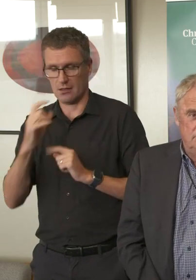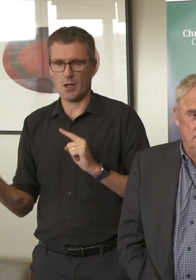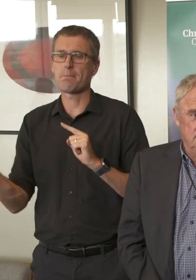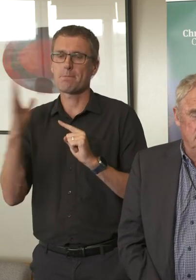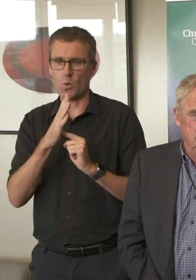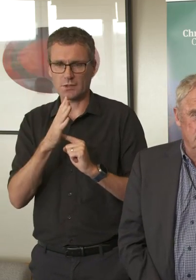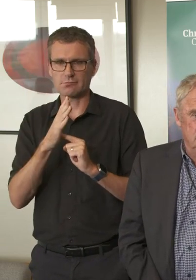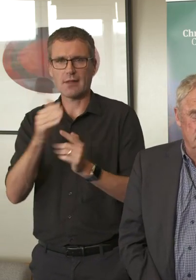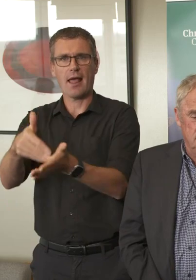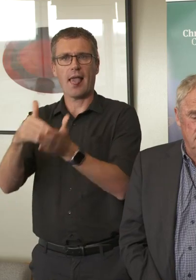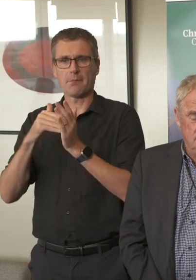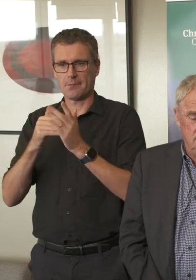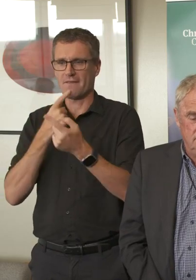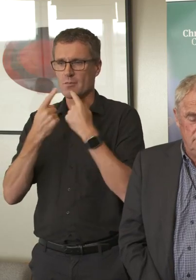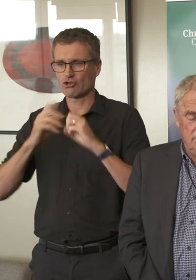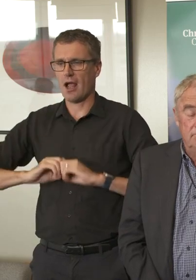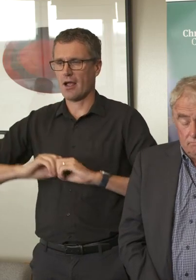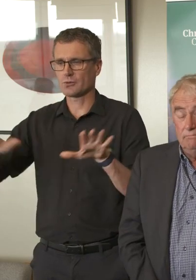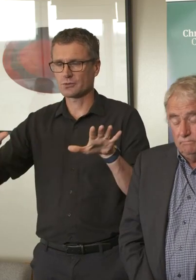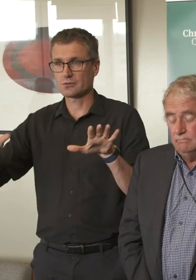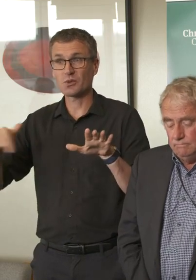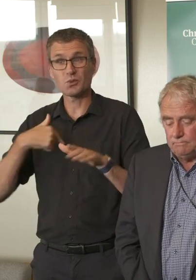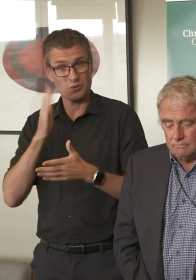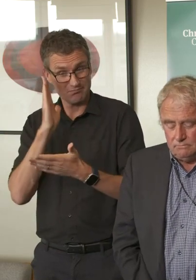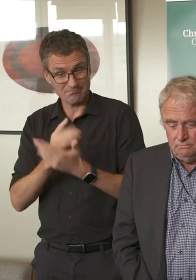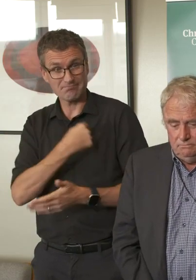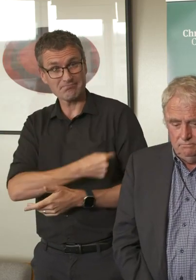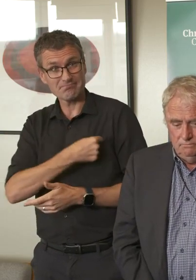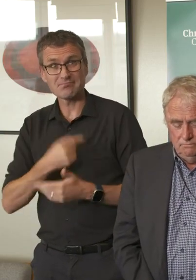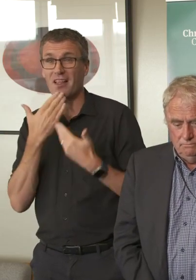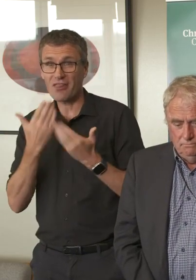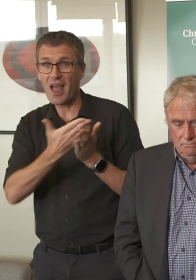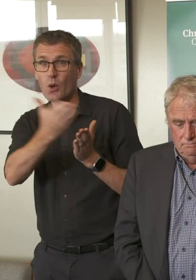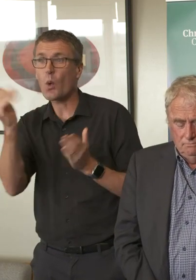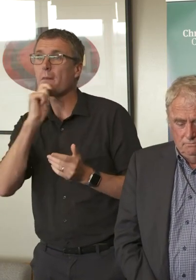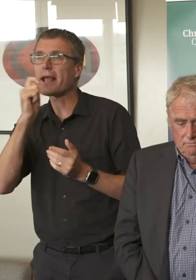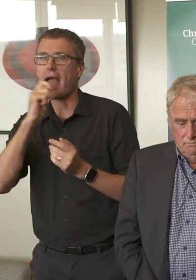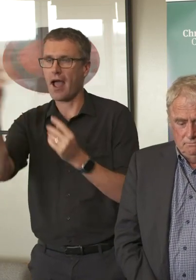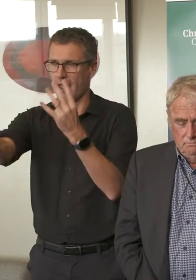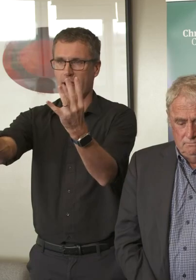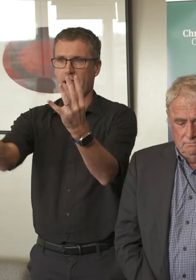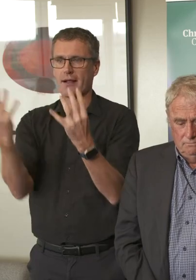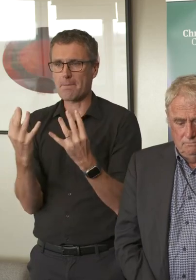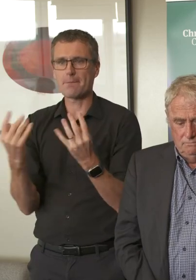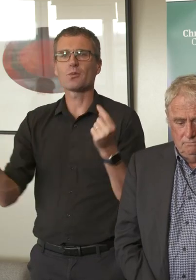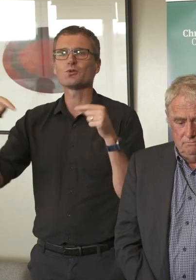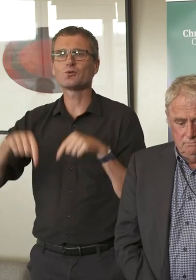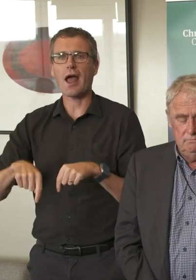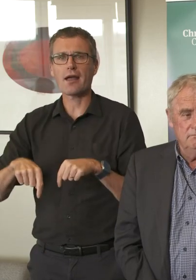that in the media. So I do want to genuinely thank you for actually fronting up the media with us today.